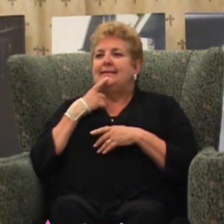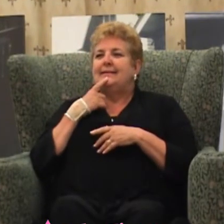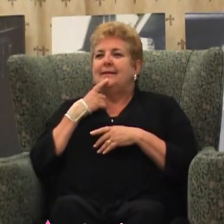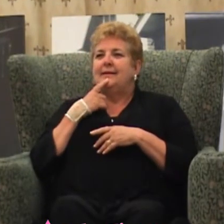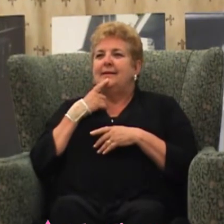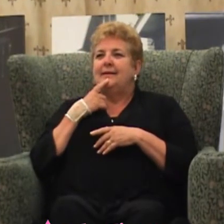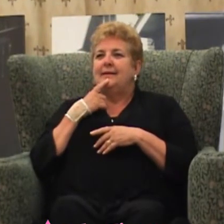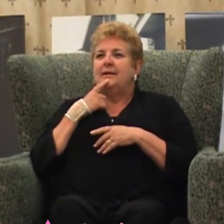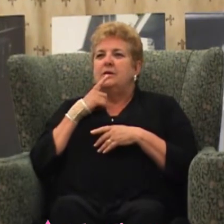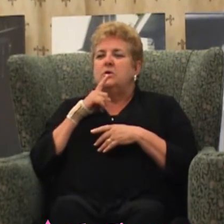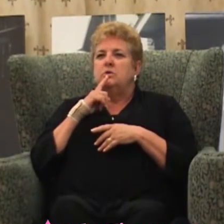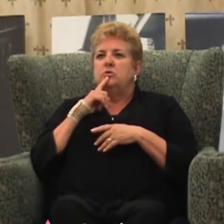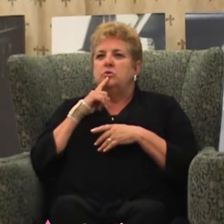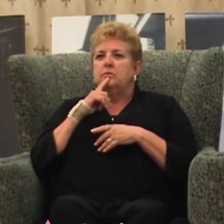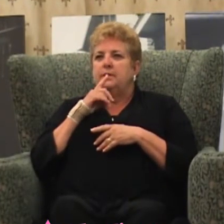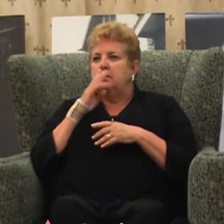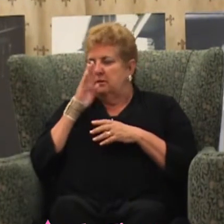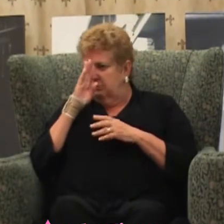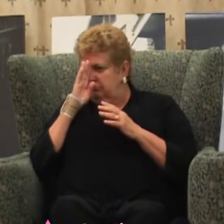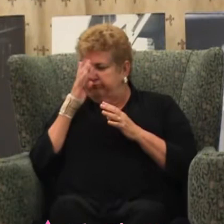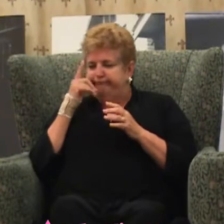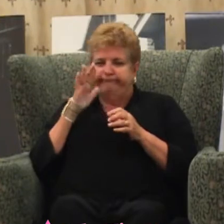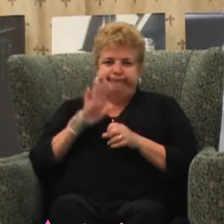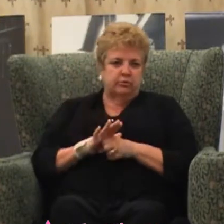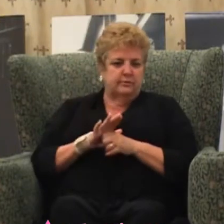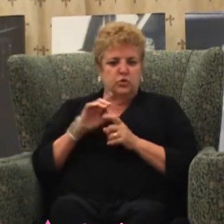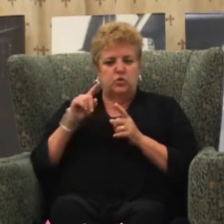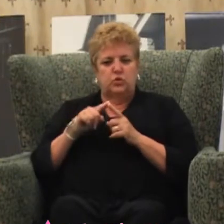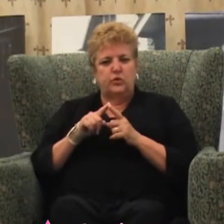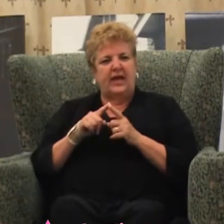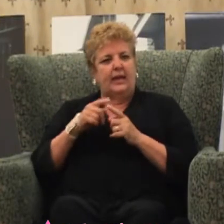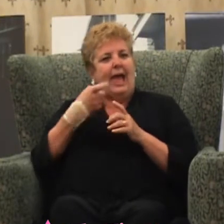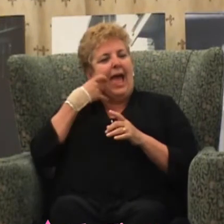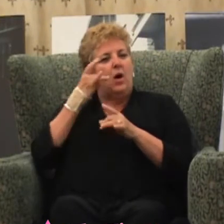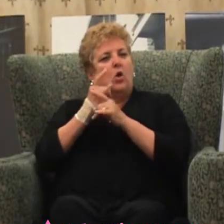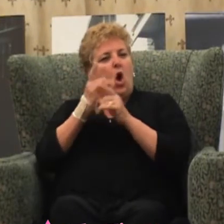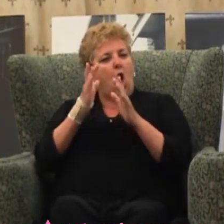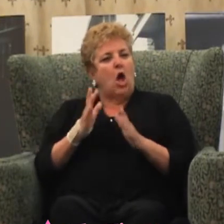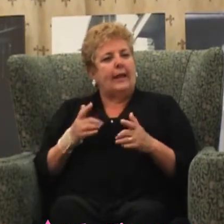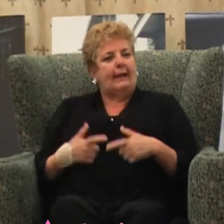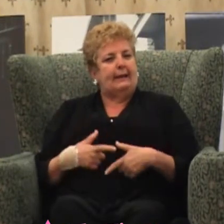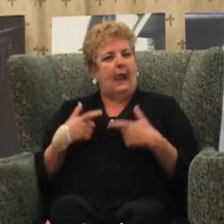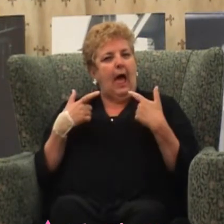an alcoholic death or to live life on a spiritual basis are not easy alternatives to face.